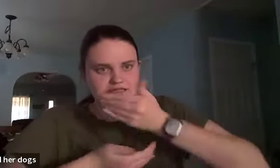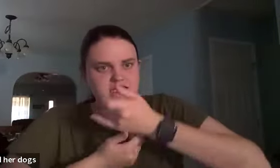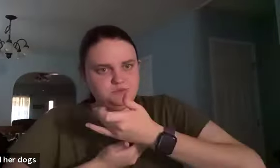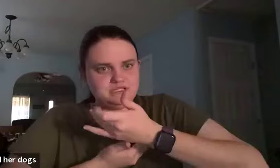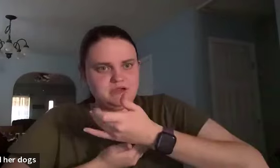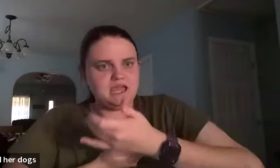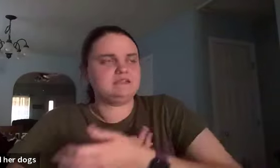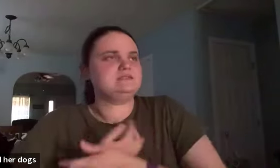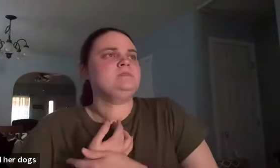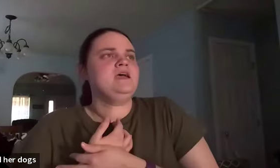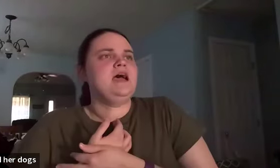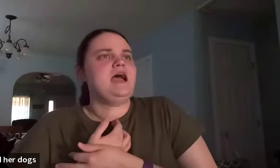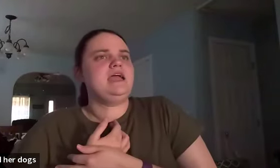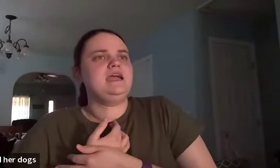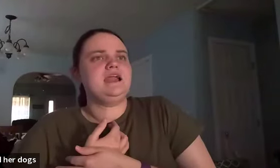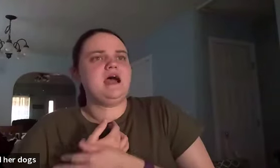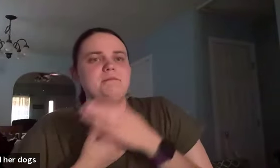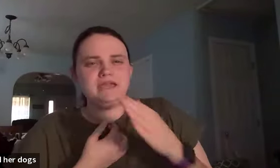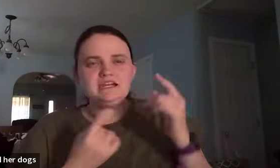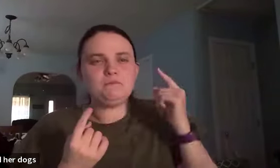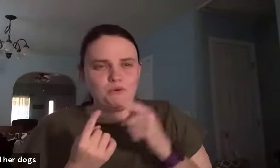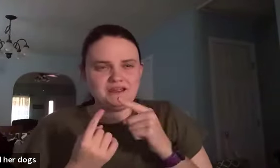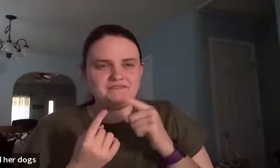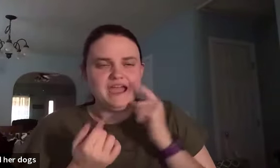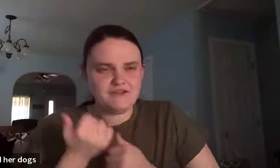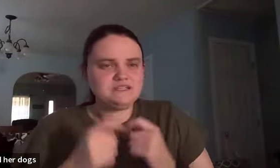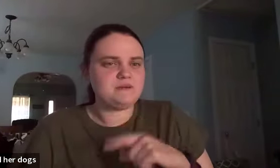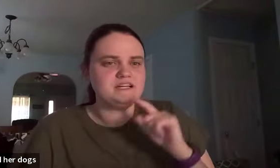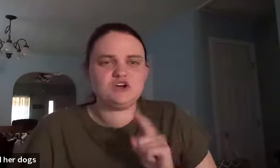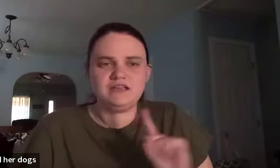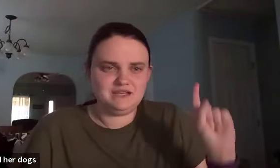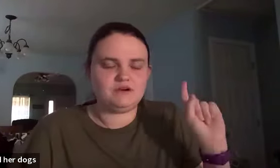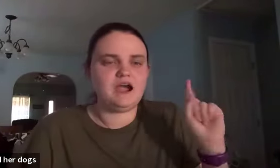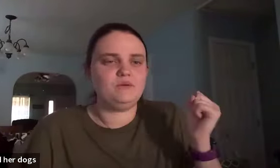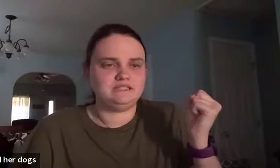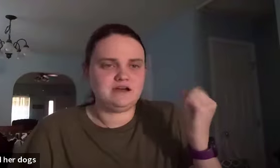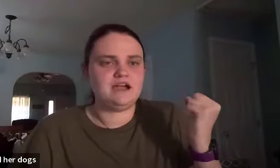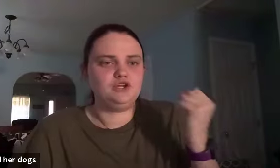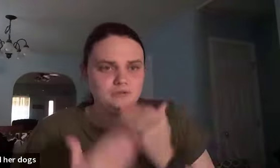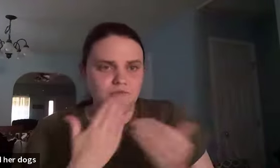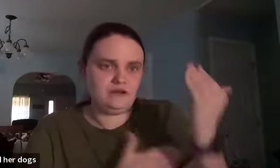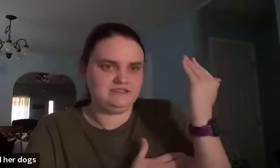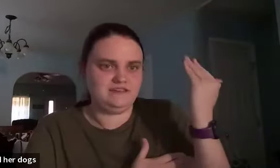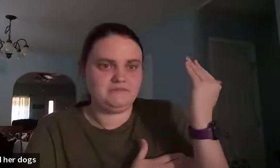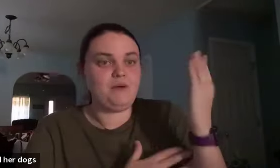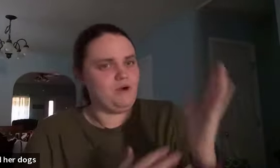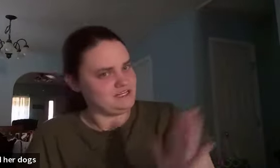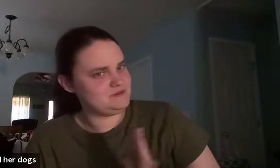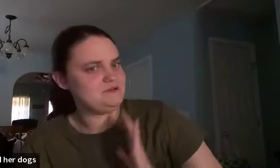had textbooks in my hands, and I made it a point of every time I saw anyone, I would sign good morning to them. I wanted to be